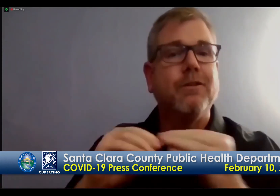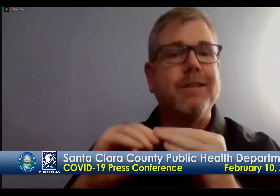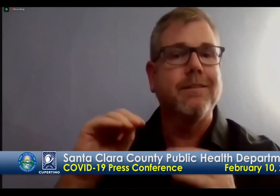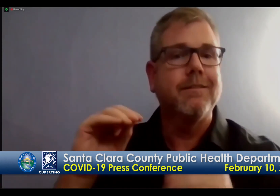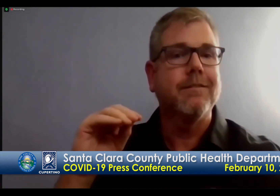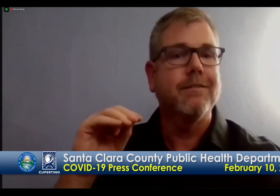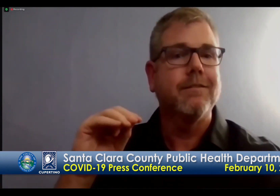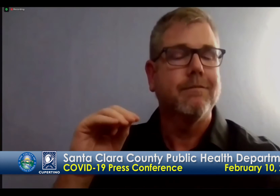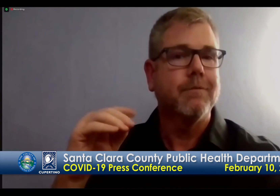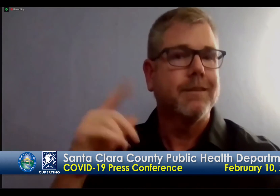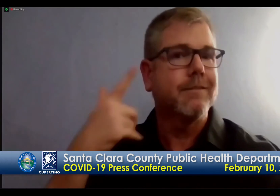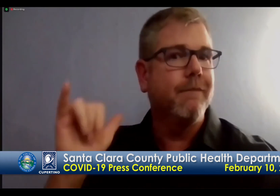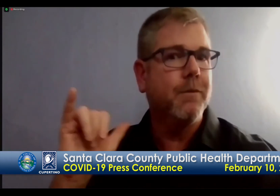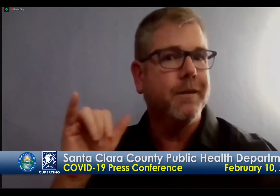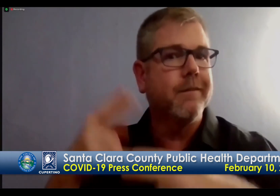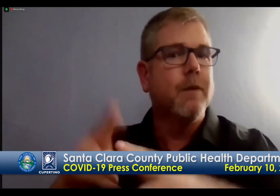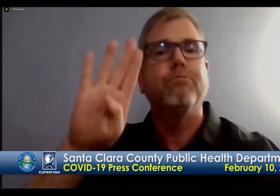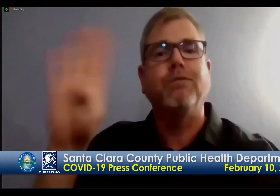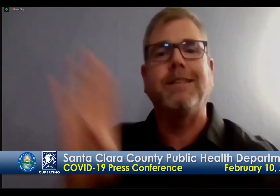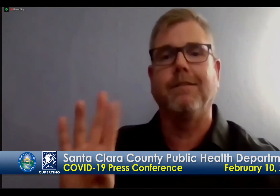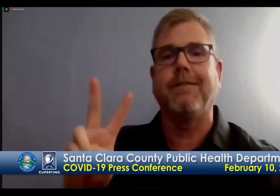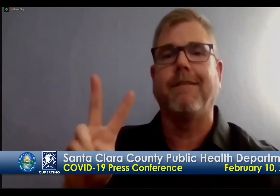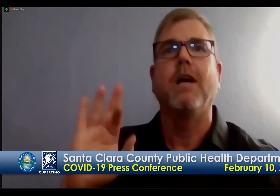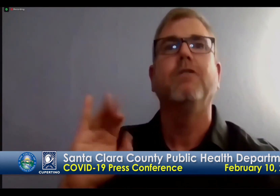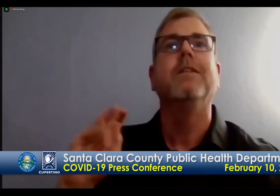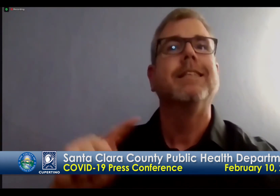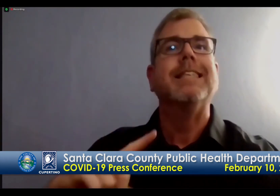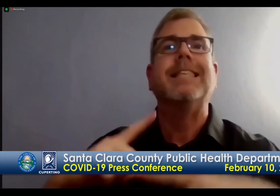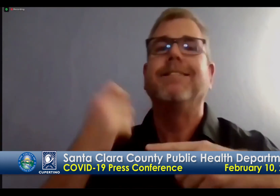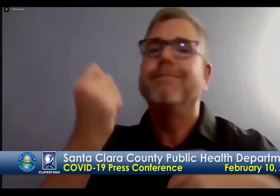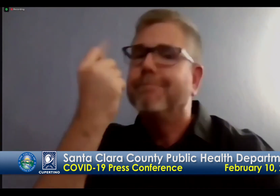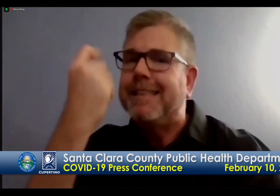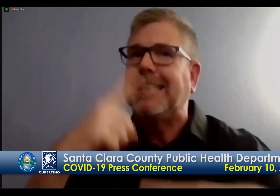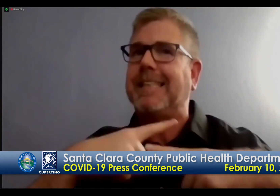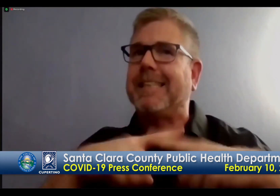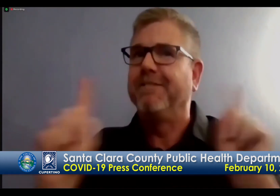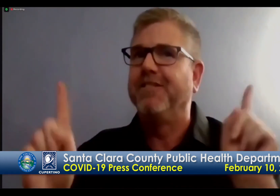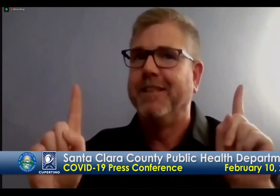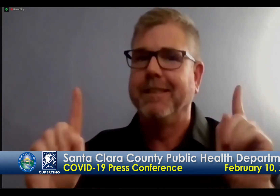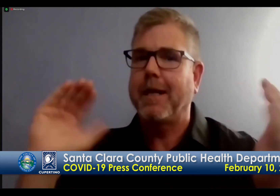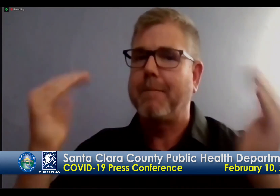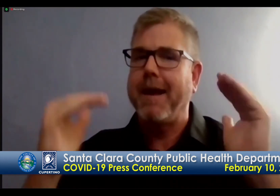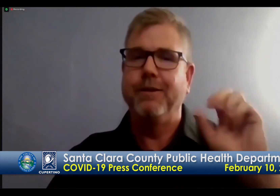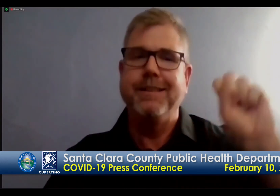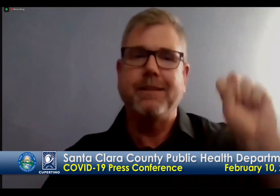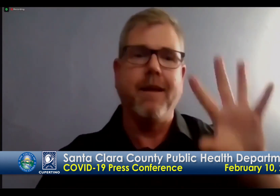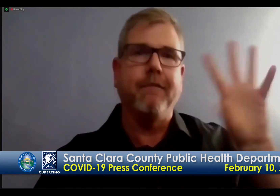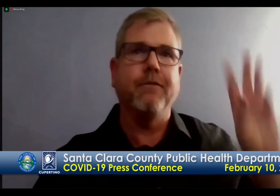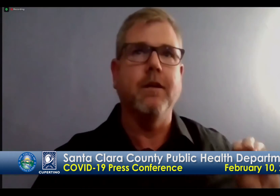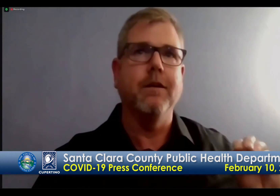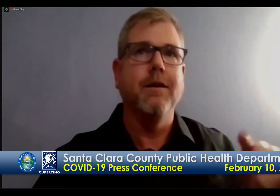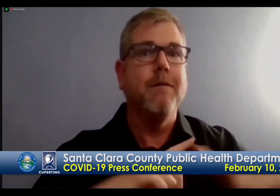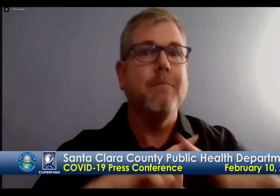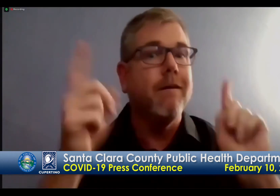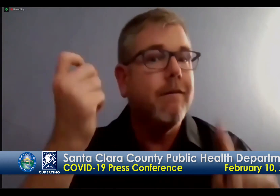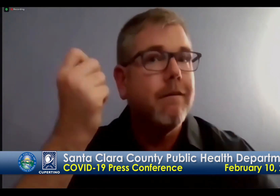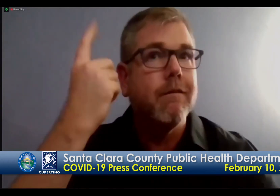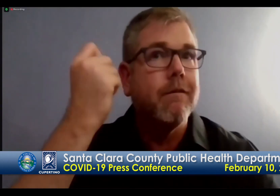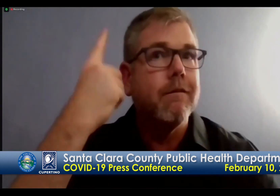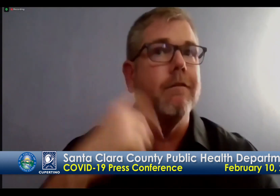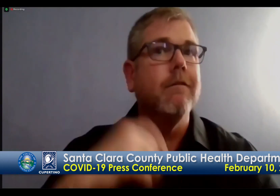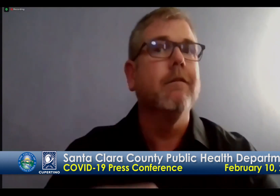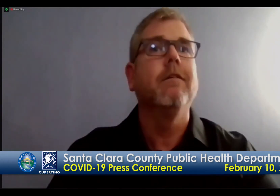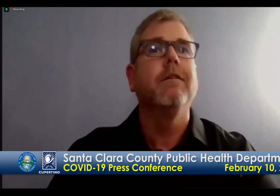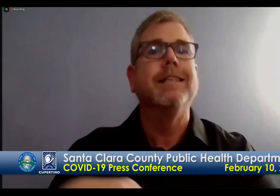detected the South African variants. But then today, earlier, he said that the Brazil variant is not in California. So I'm curious